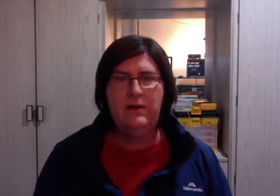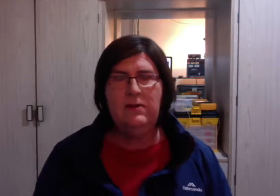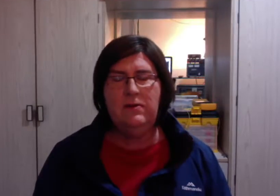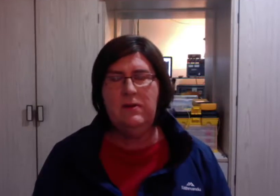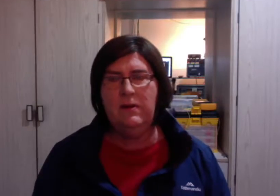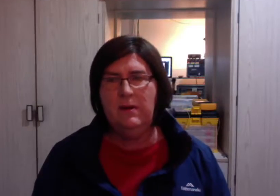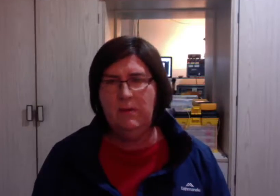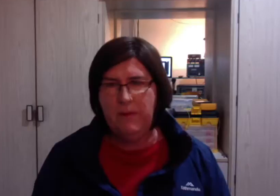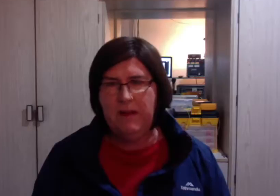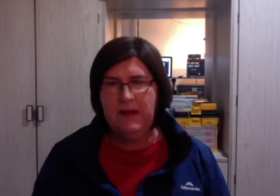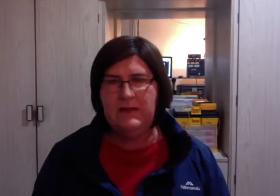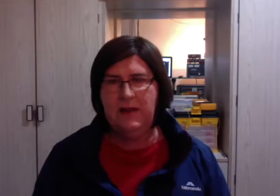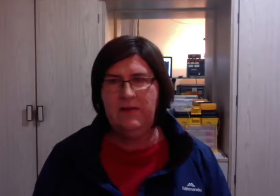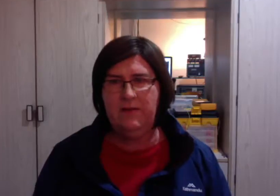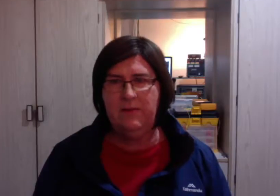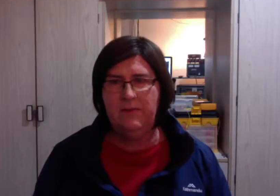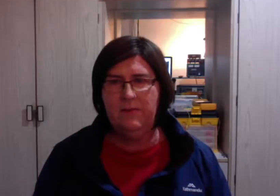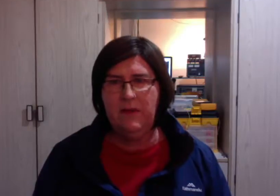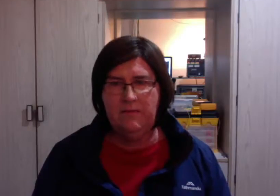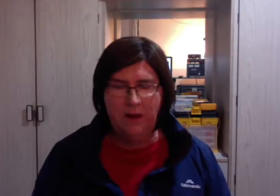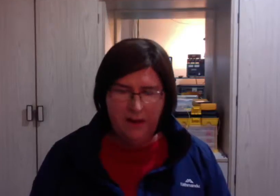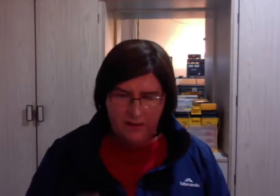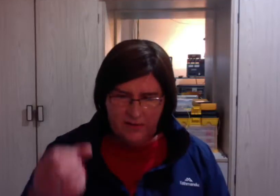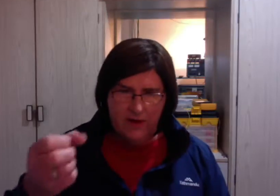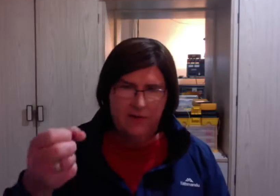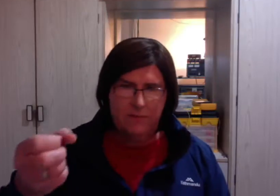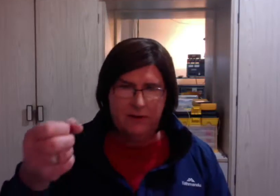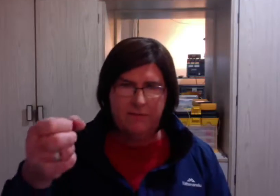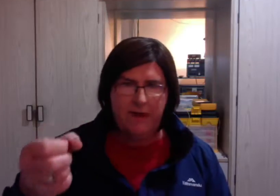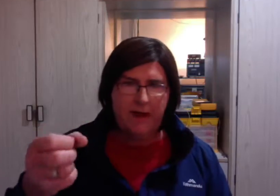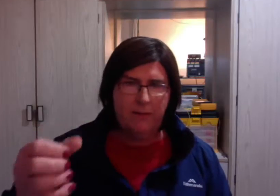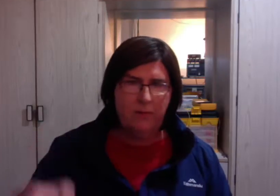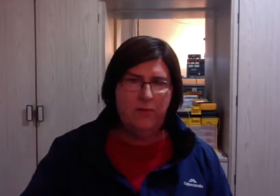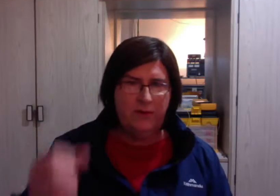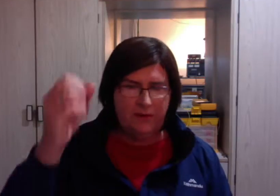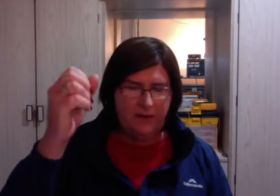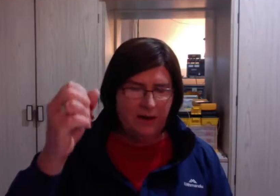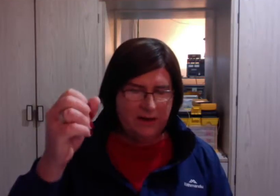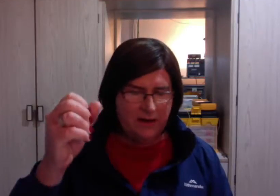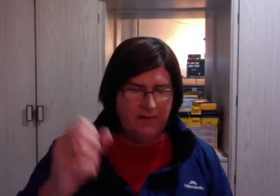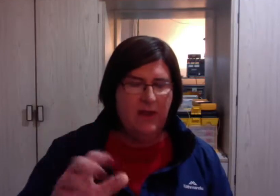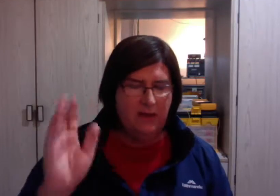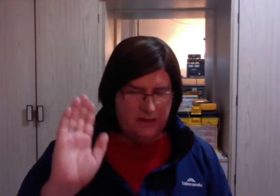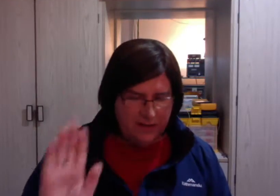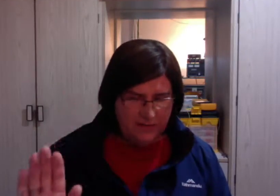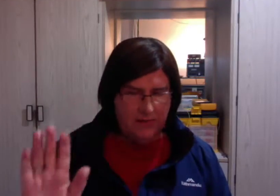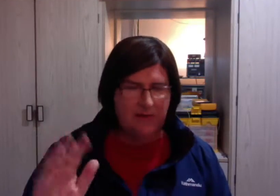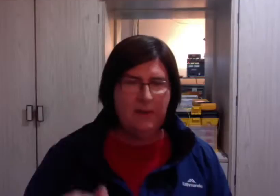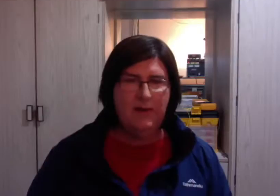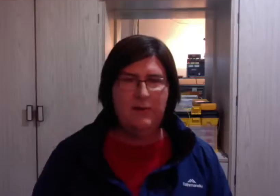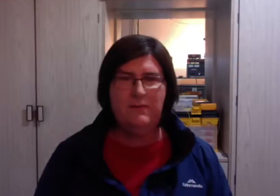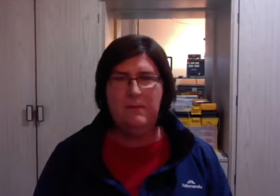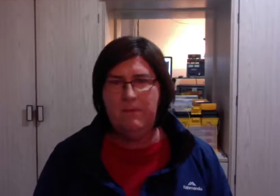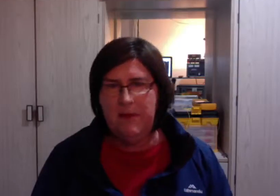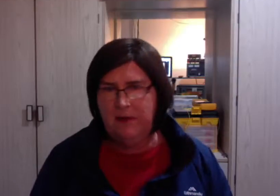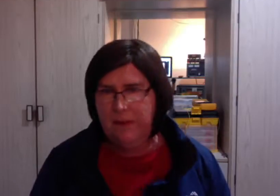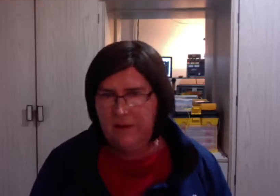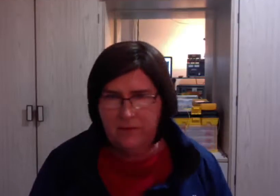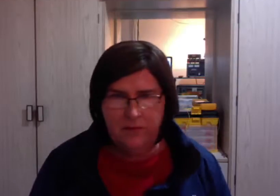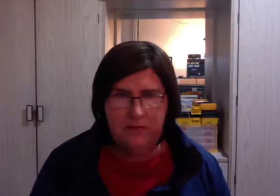steel whip antennas. Buy those nice big fat broomstick style antennas. Yes, they're expensive. They're expensive for a